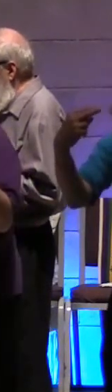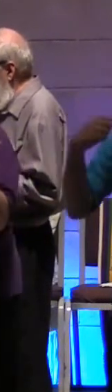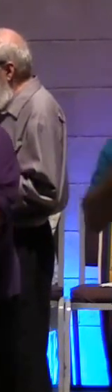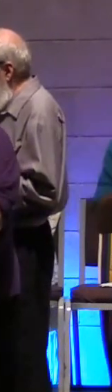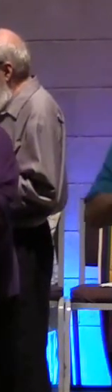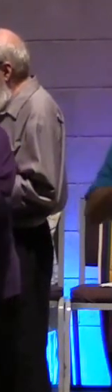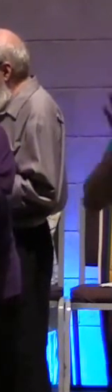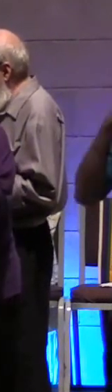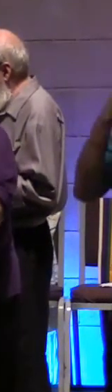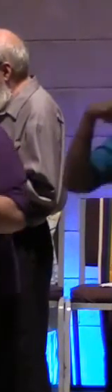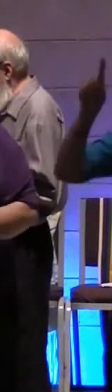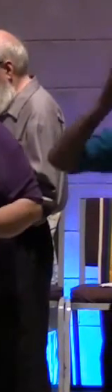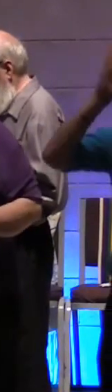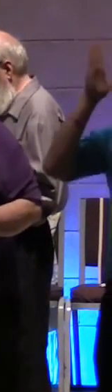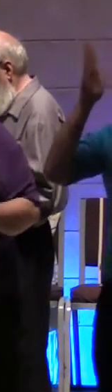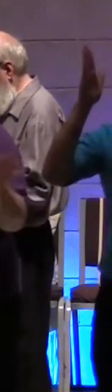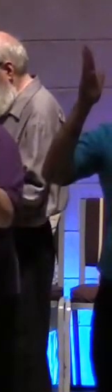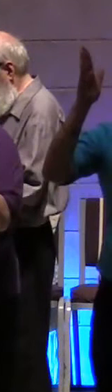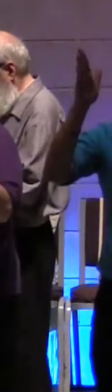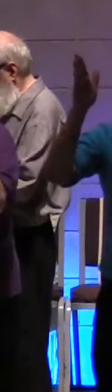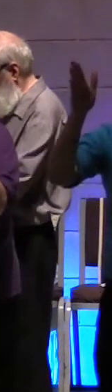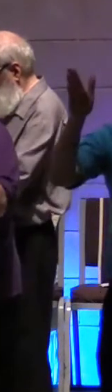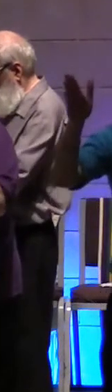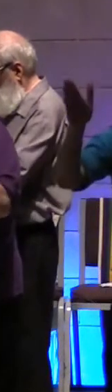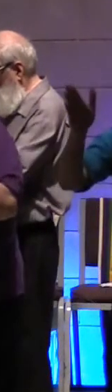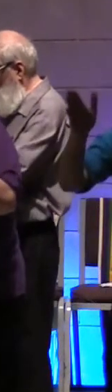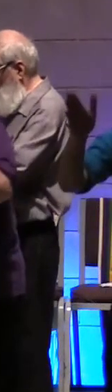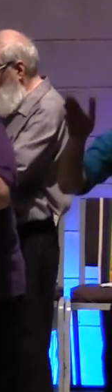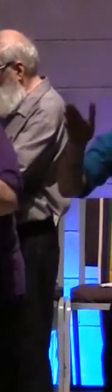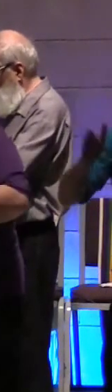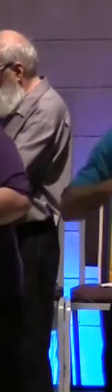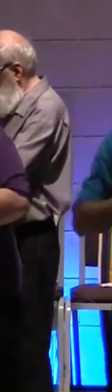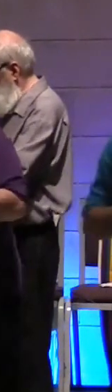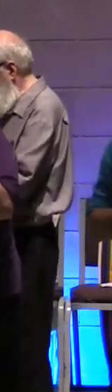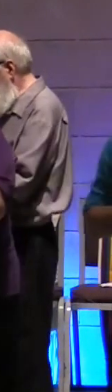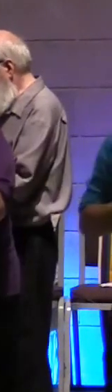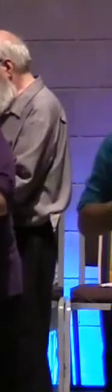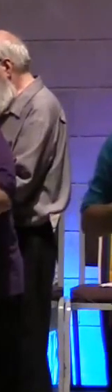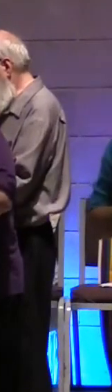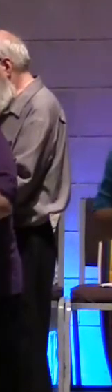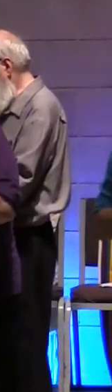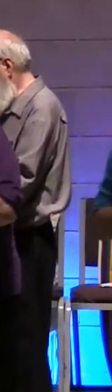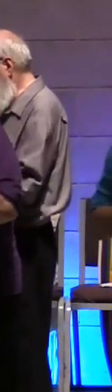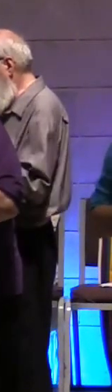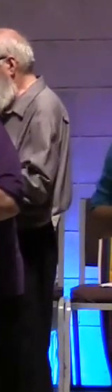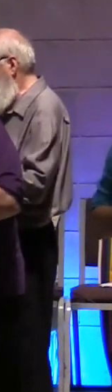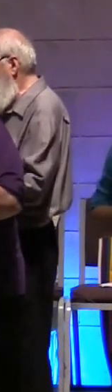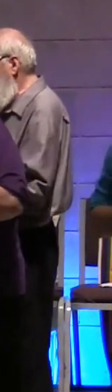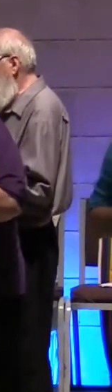I'm gonna do it anyway. We're gonna do it anyway. We're gonna do it